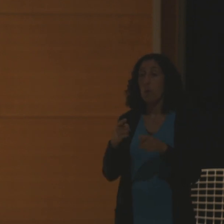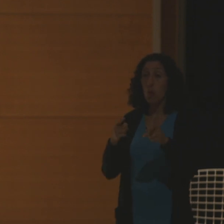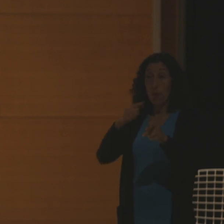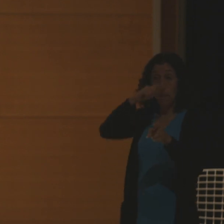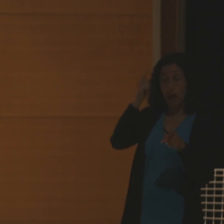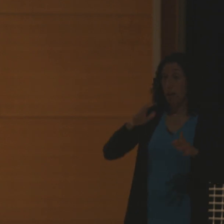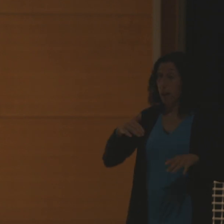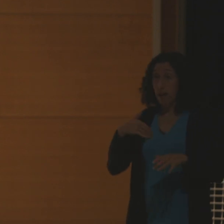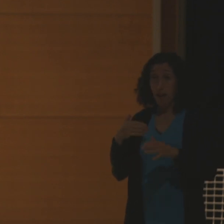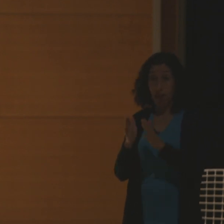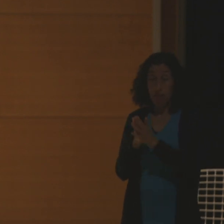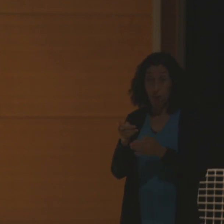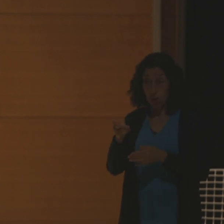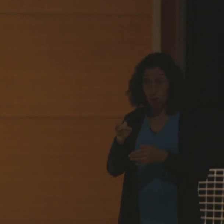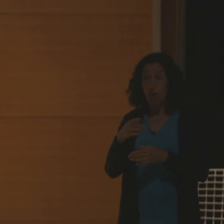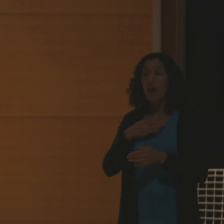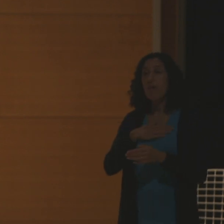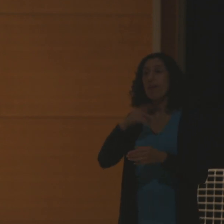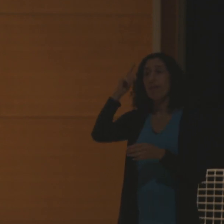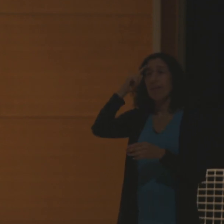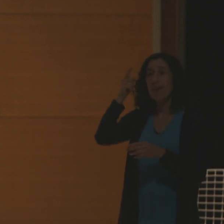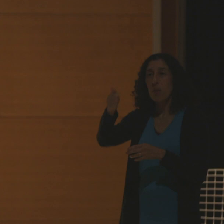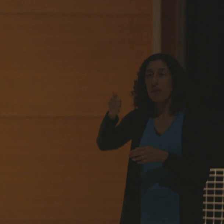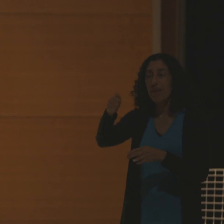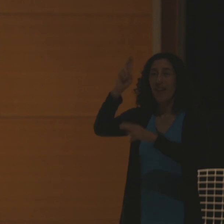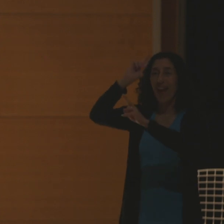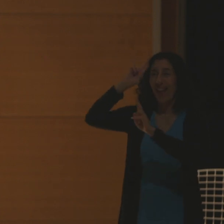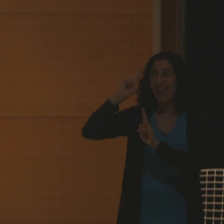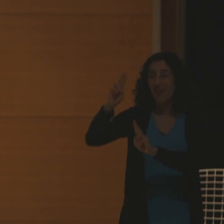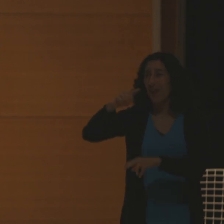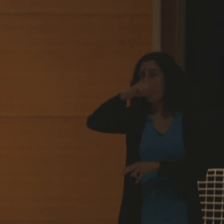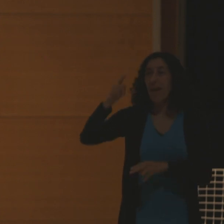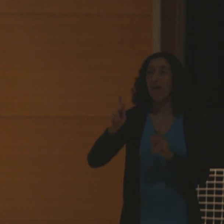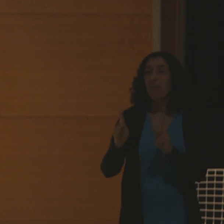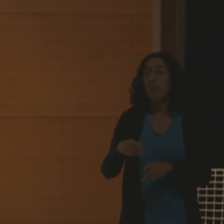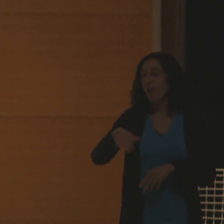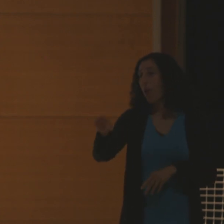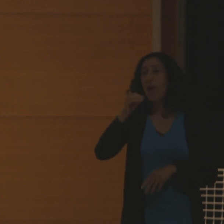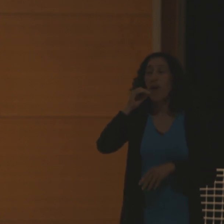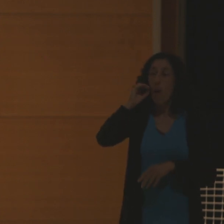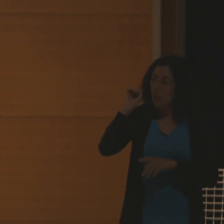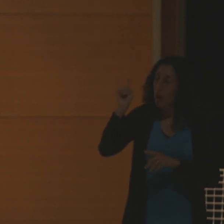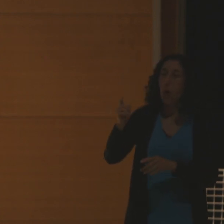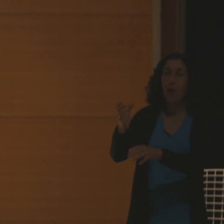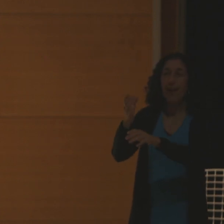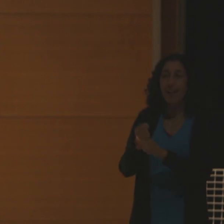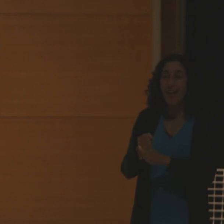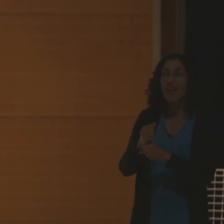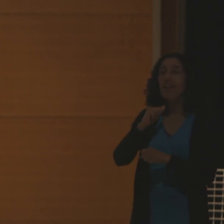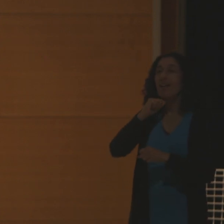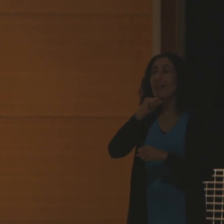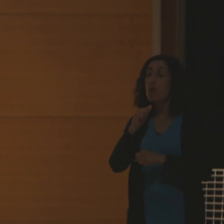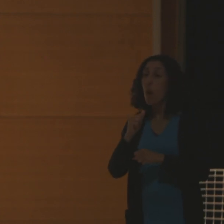hands, I want you to think of yourself as an honorary black person. Go on, do it. Don't go don blackface